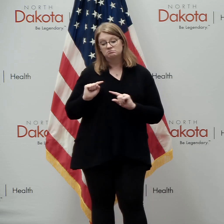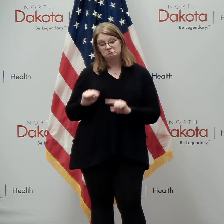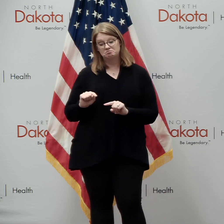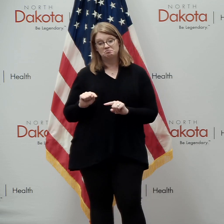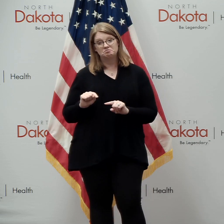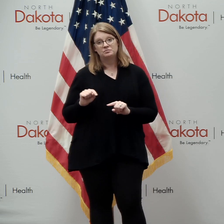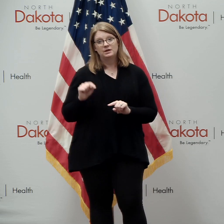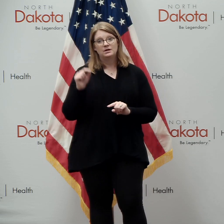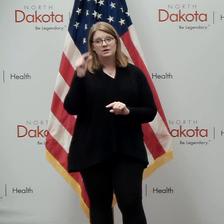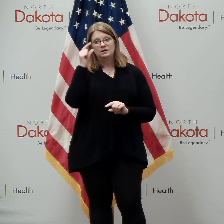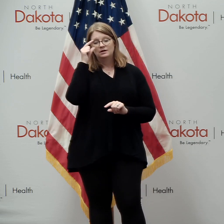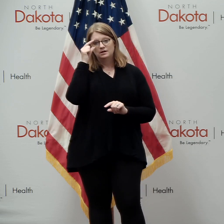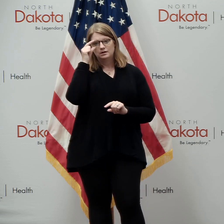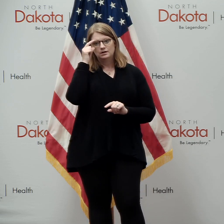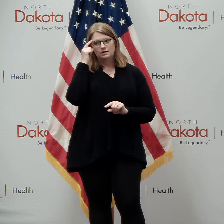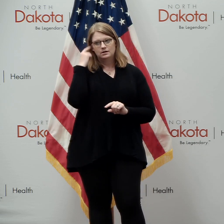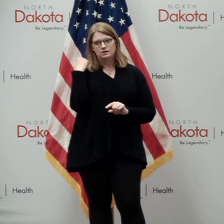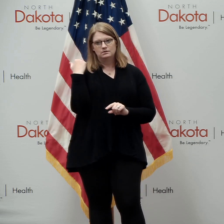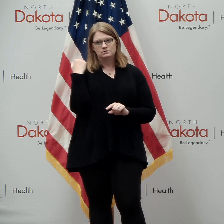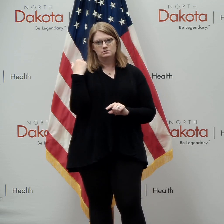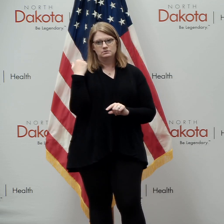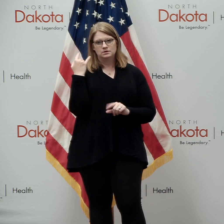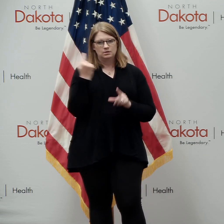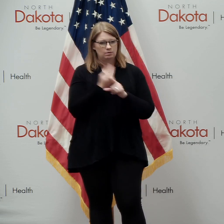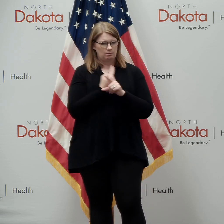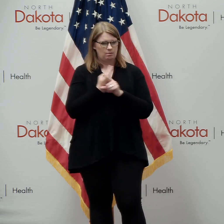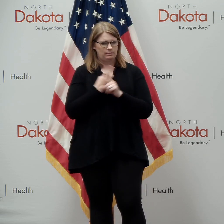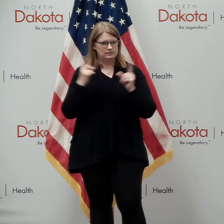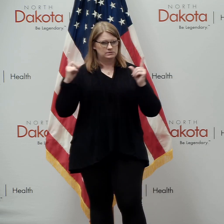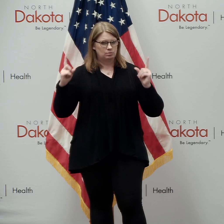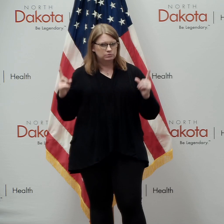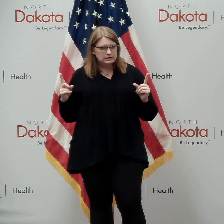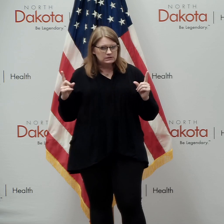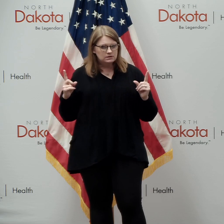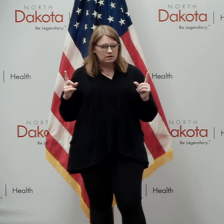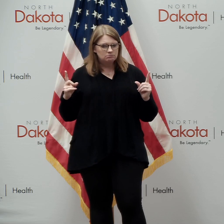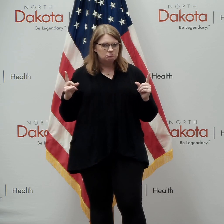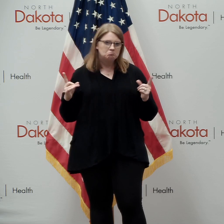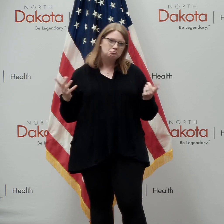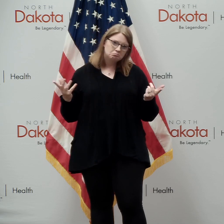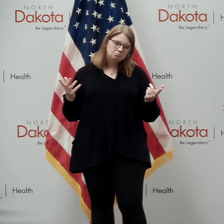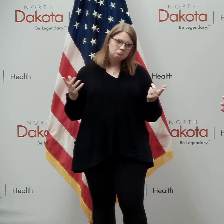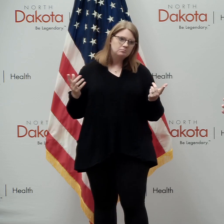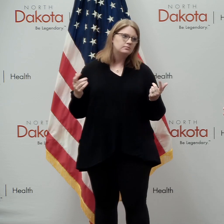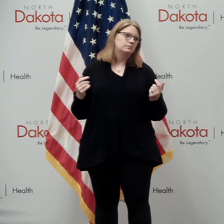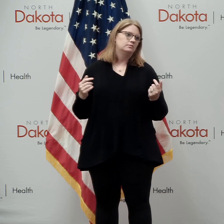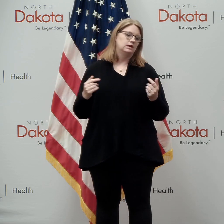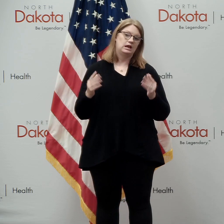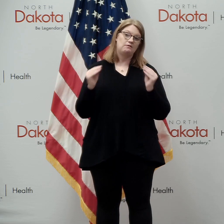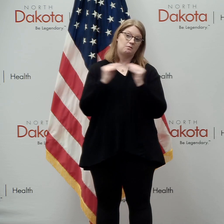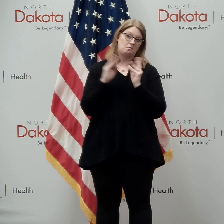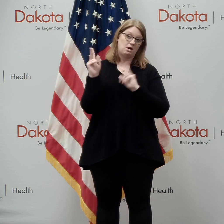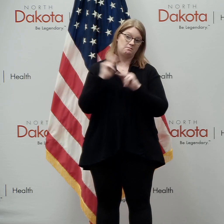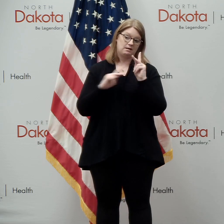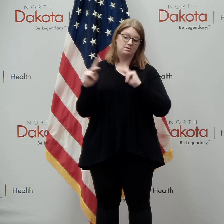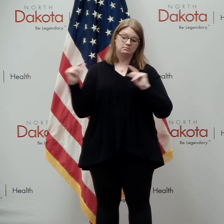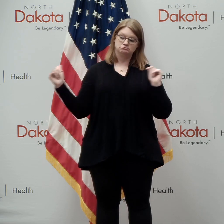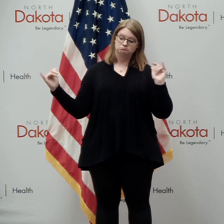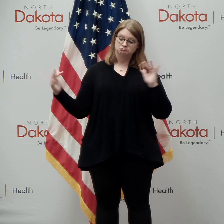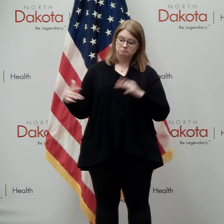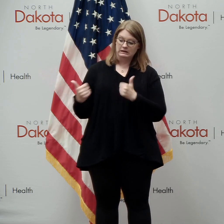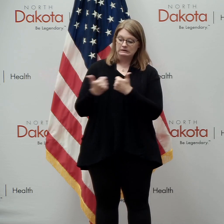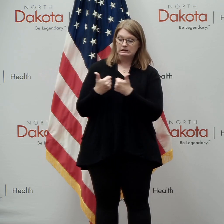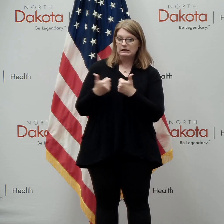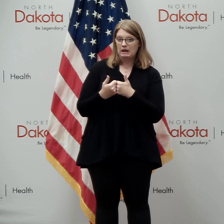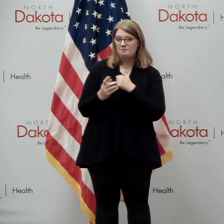have with appropriate social distancing and appropriate controls, you may say, hey, we can have more people at this game. It's outdoors, a